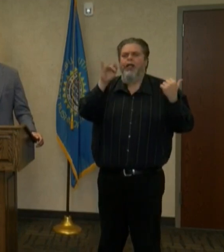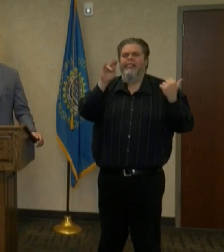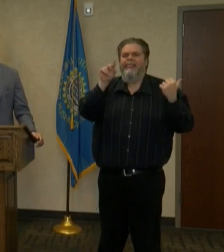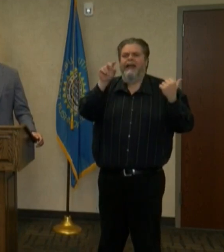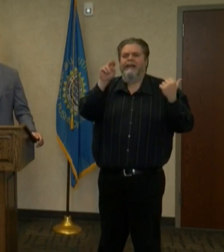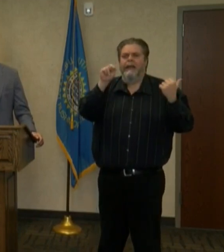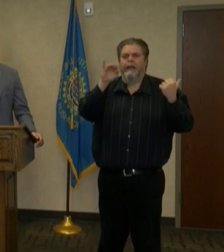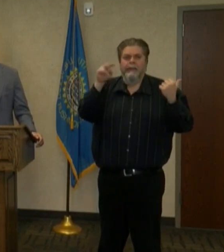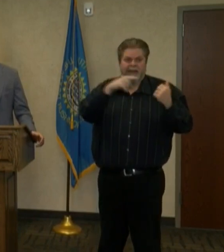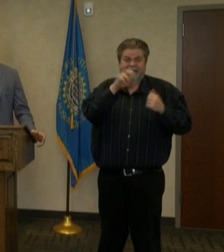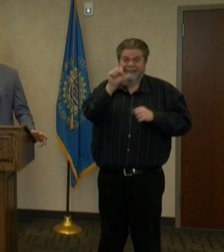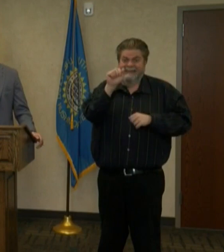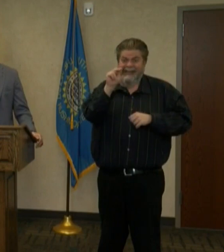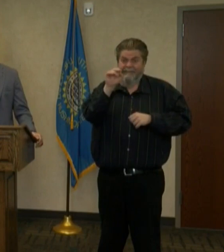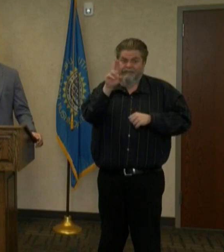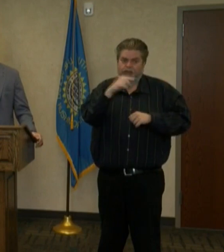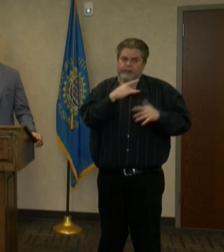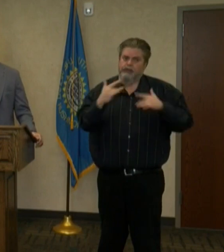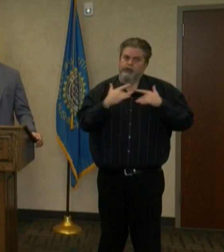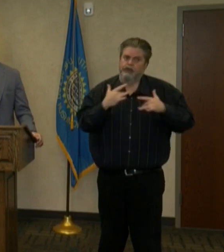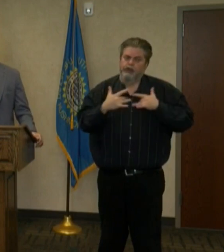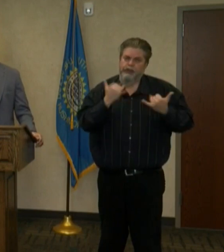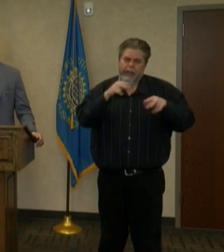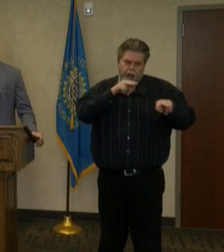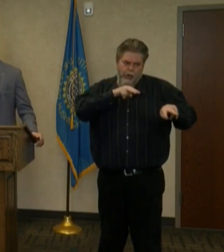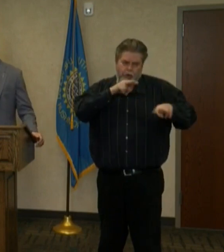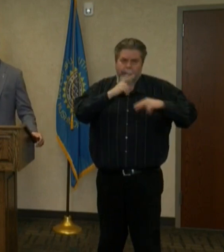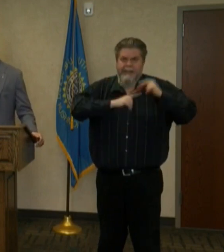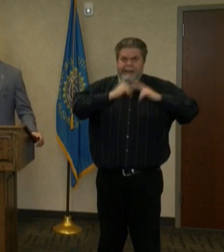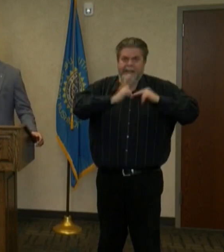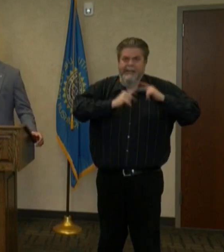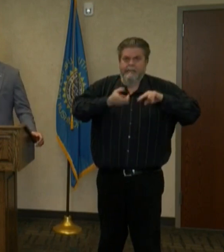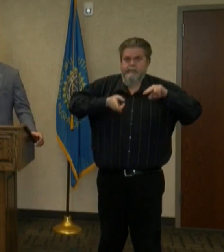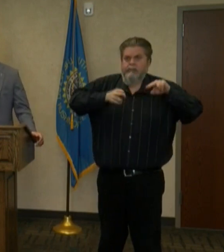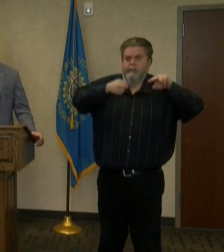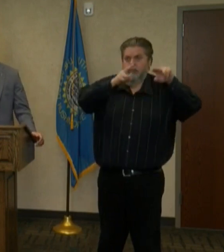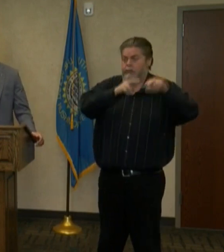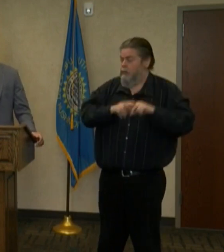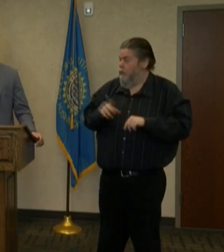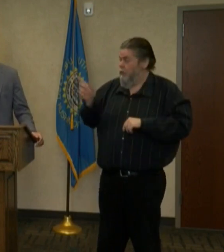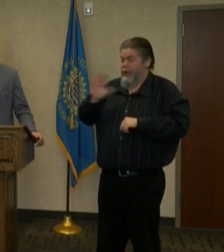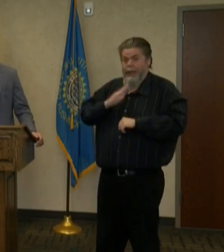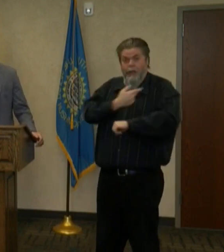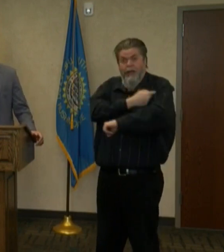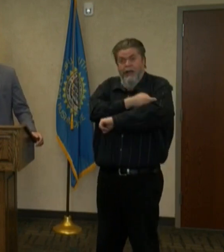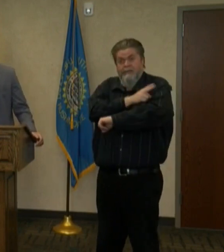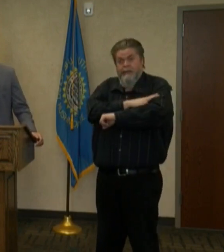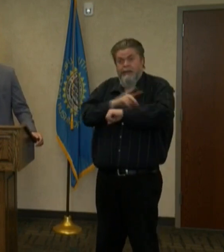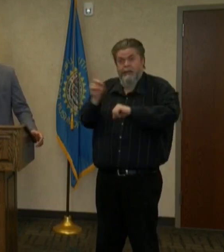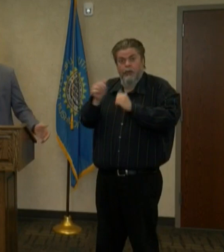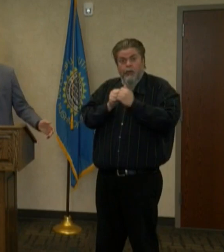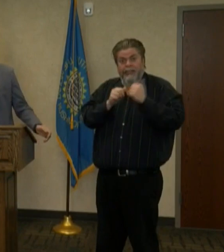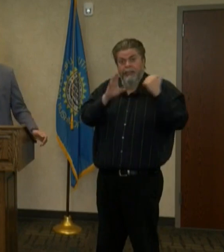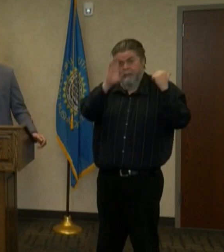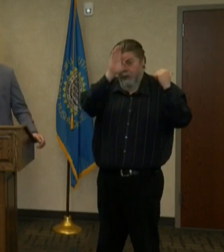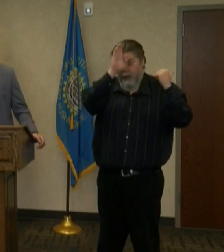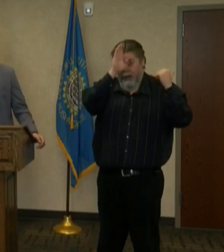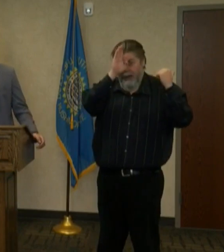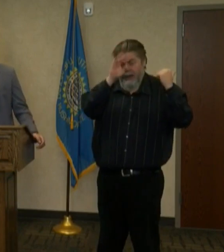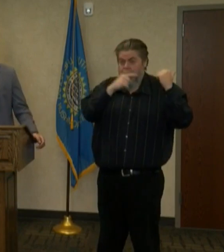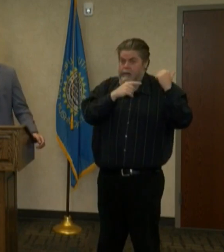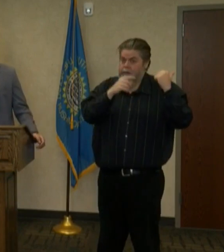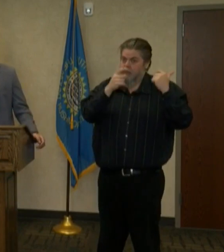for Sanford. They're concerned about it. They should be. But as we've seen with our hospitalization rates, with the Smithfield population, it's a